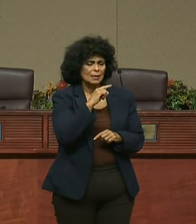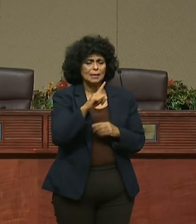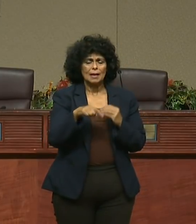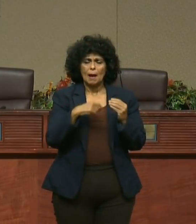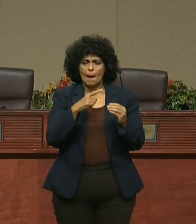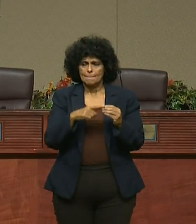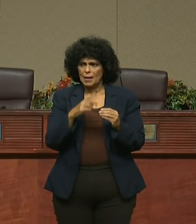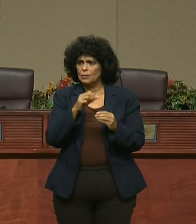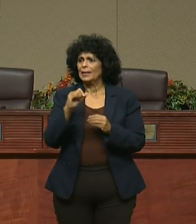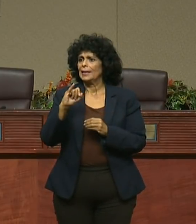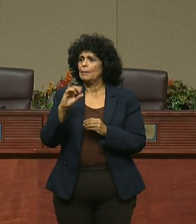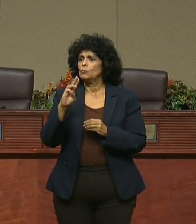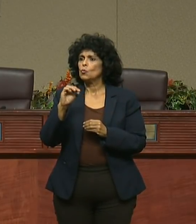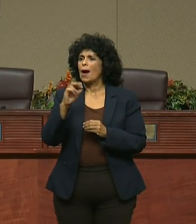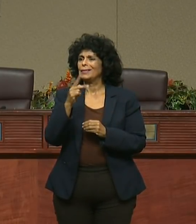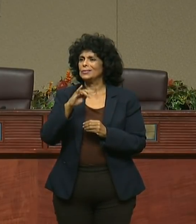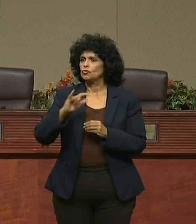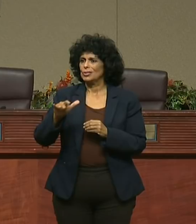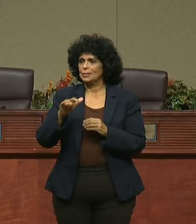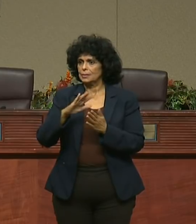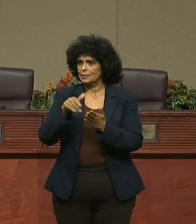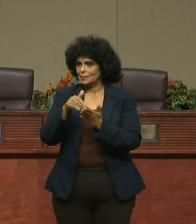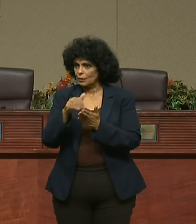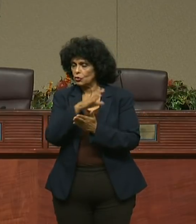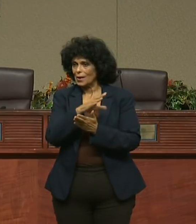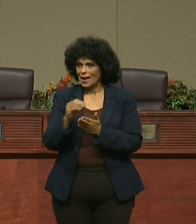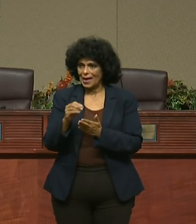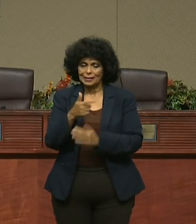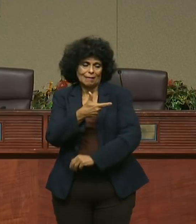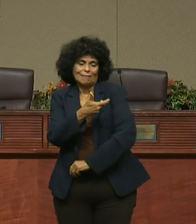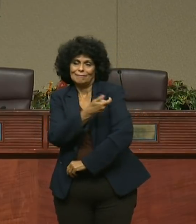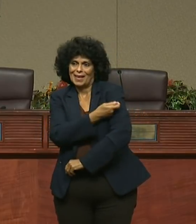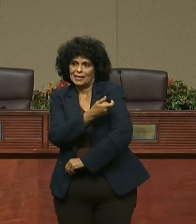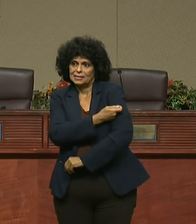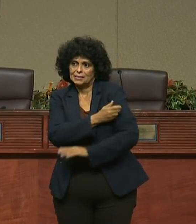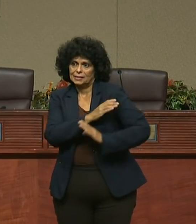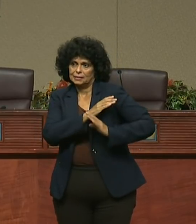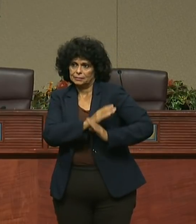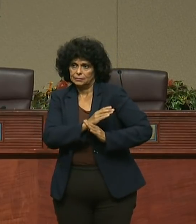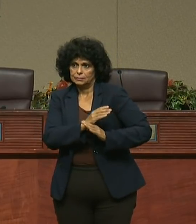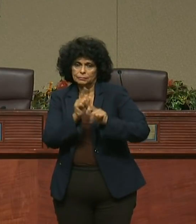Immunology Center in a COVID-19 vaccine trial? What does this mean for our community?